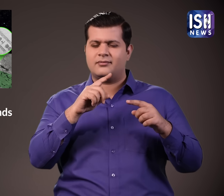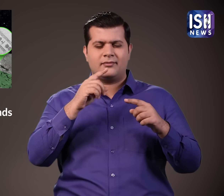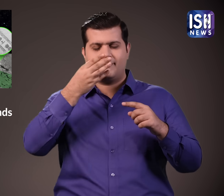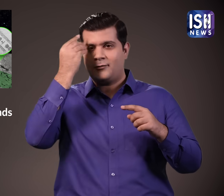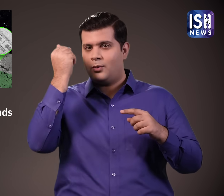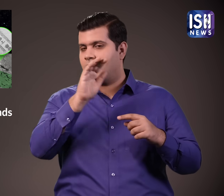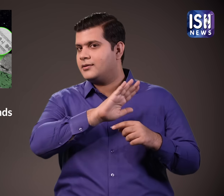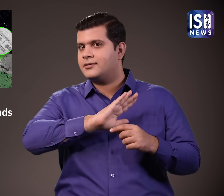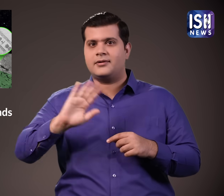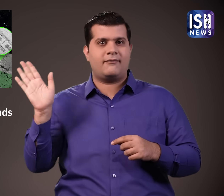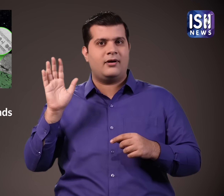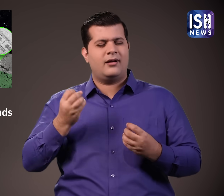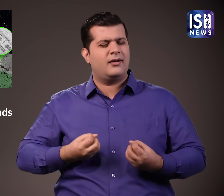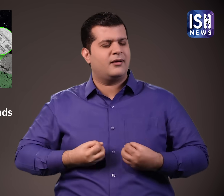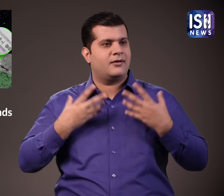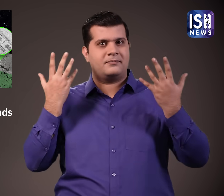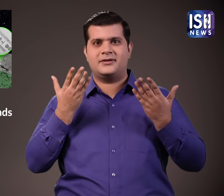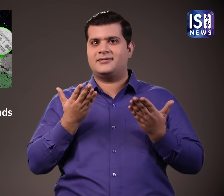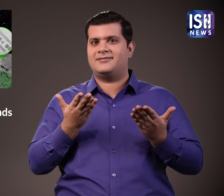unforgettable experience and a matter of great happiness.